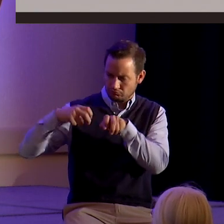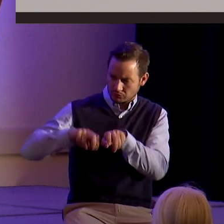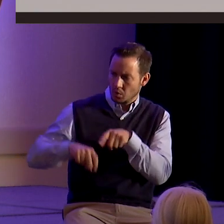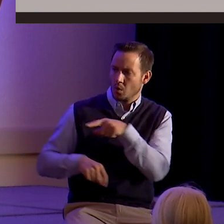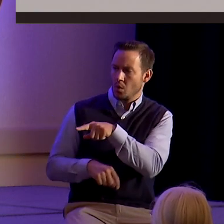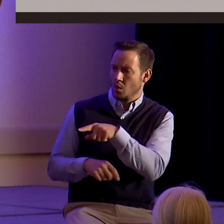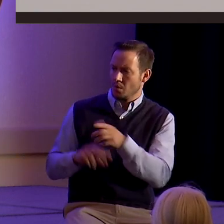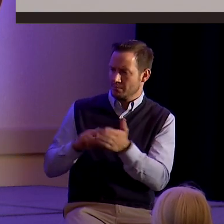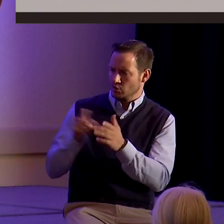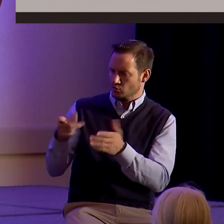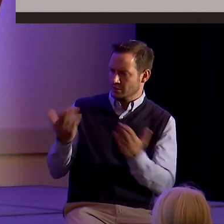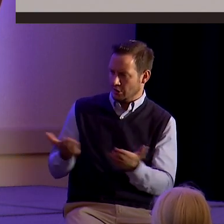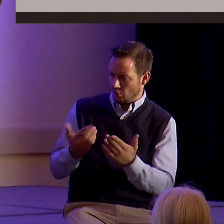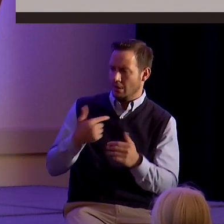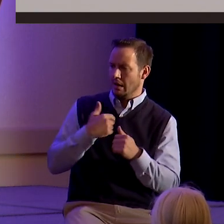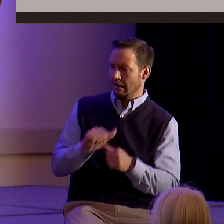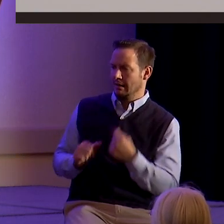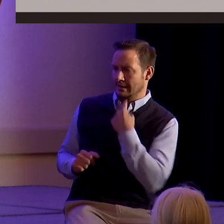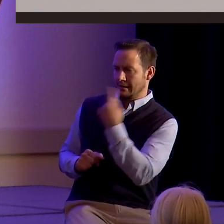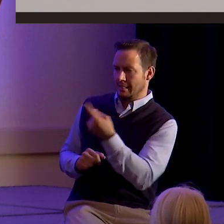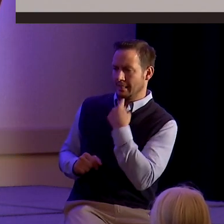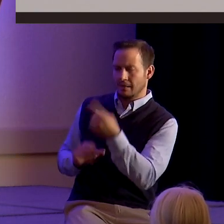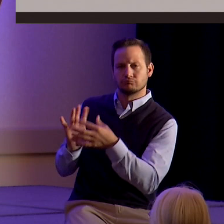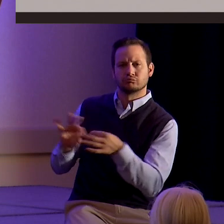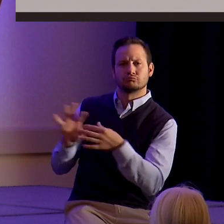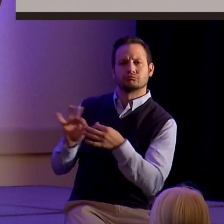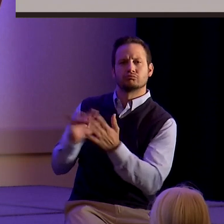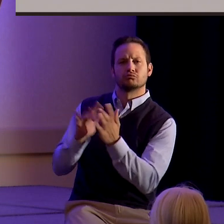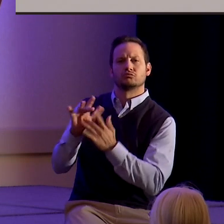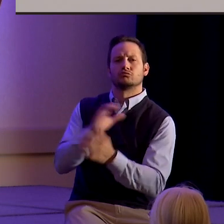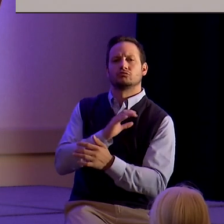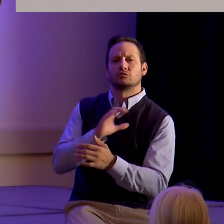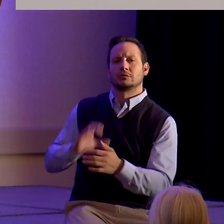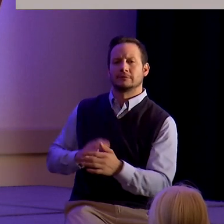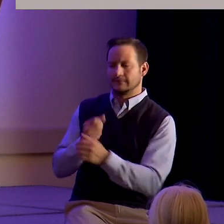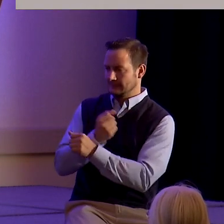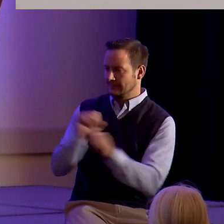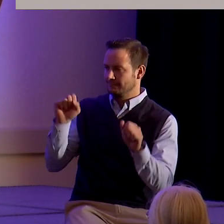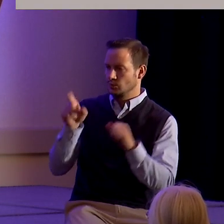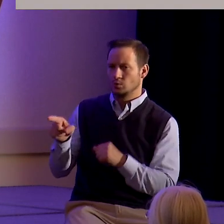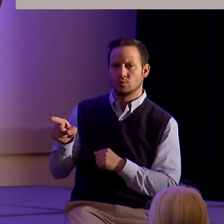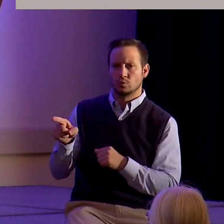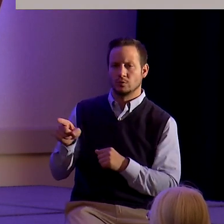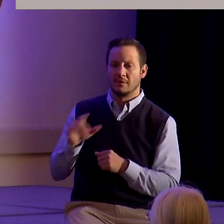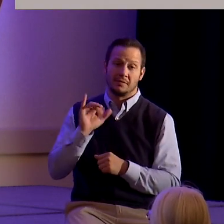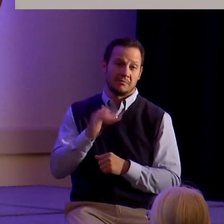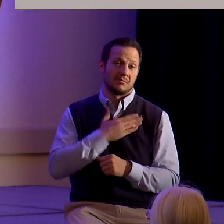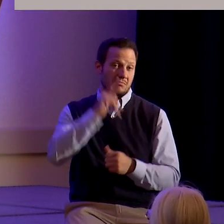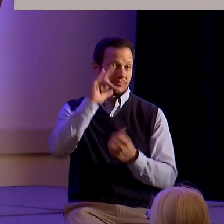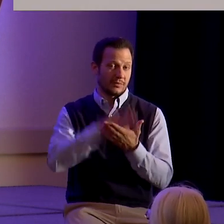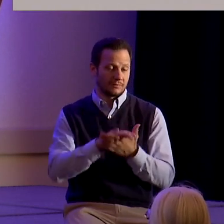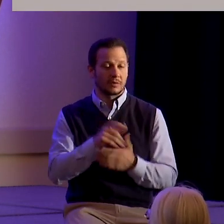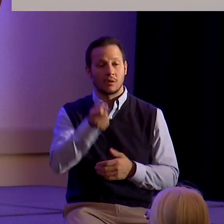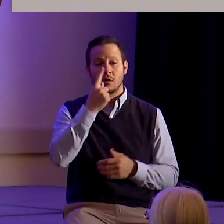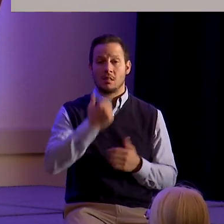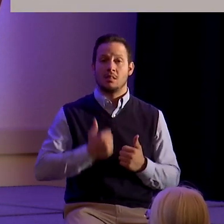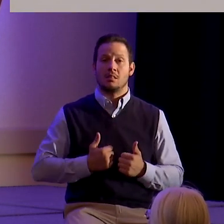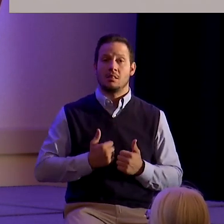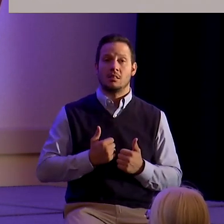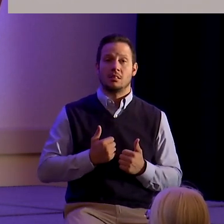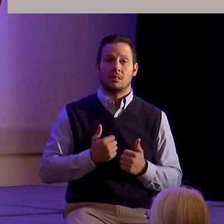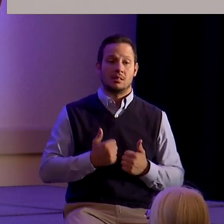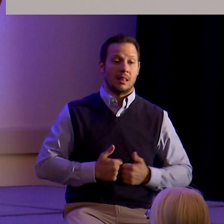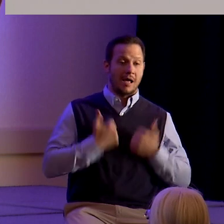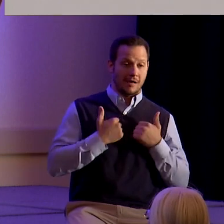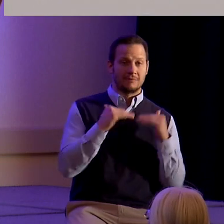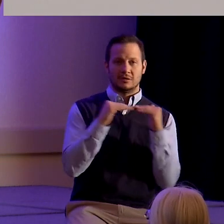put them there so that I could tell them the gospel and get them saved. My church was my life. So growing up